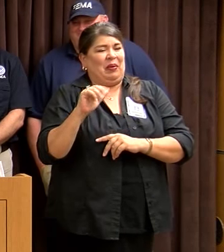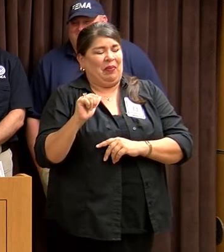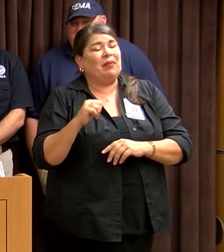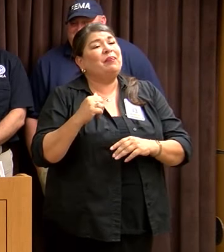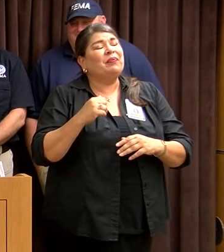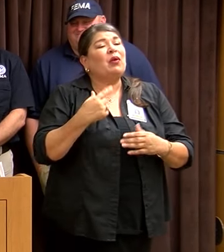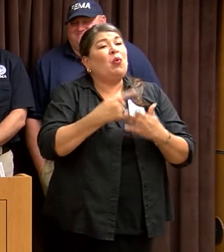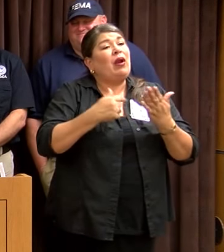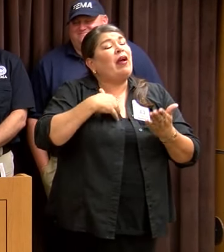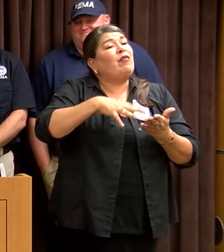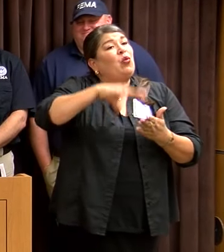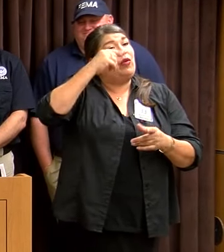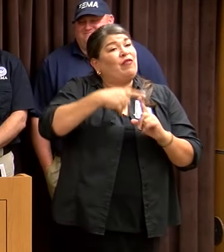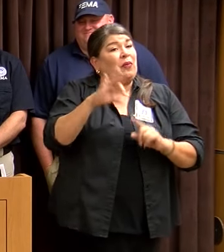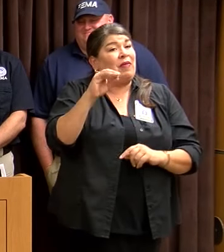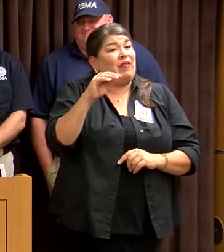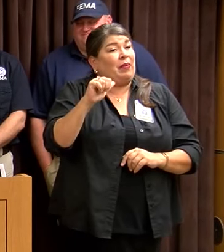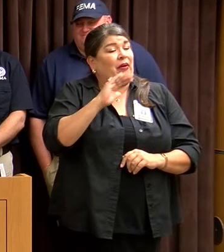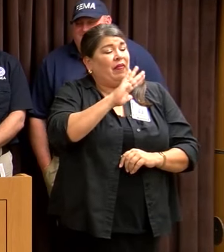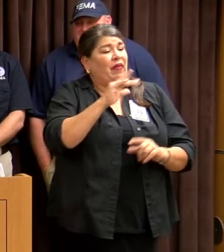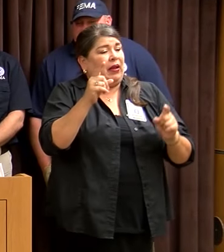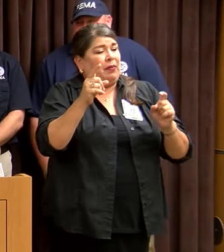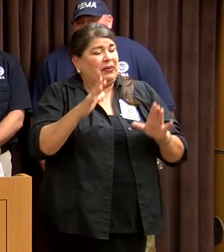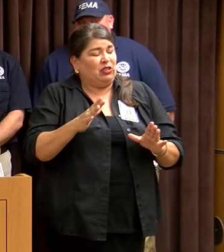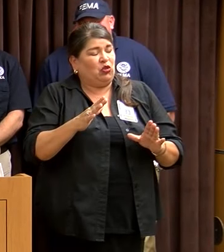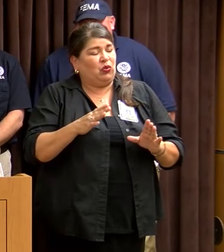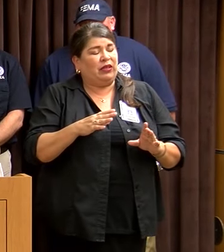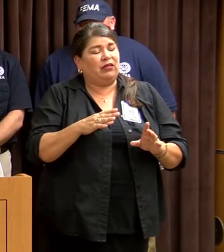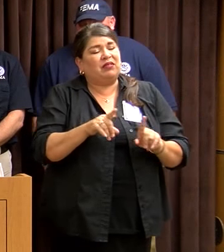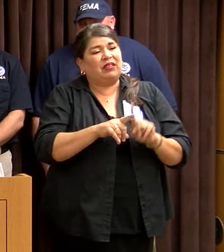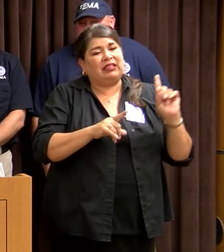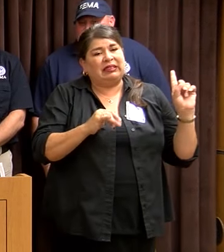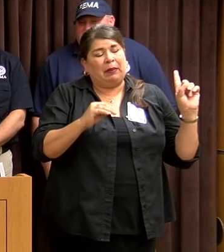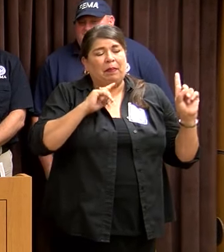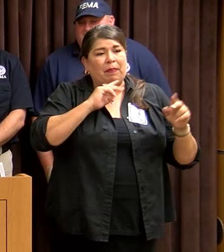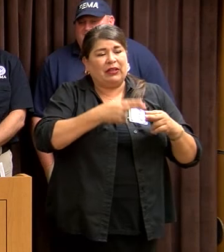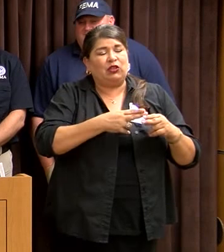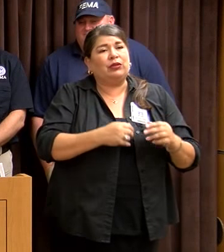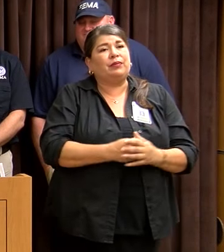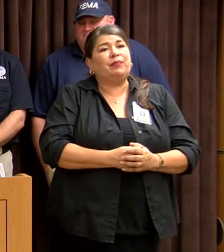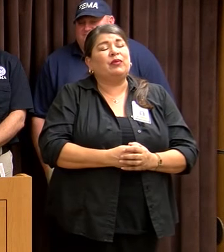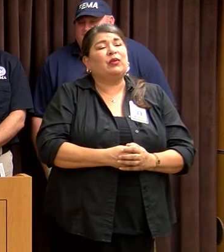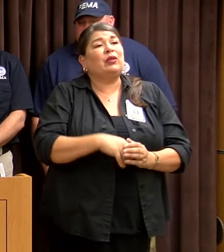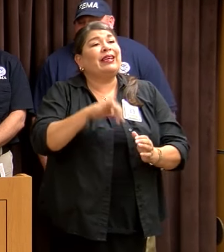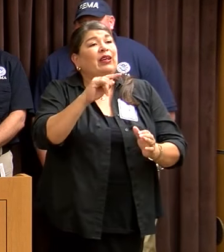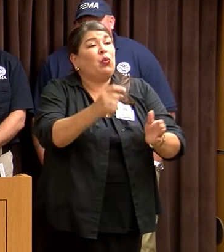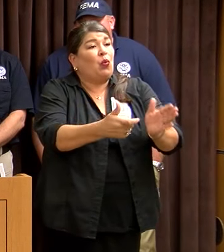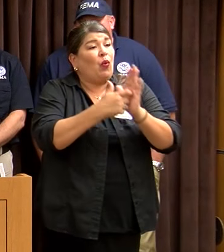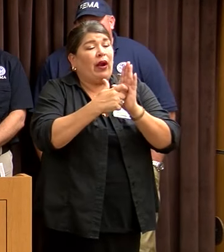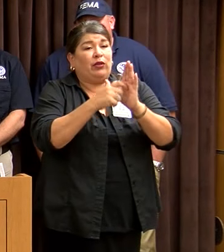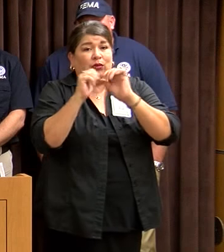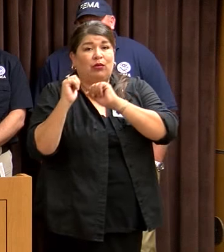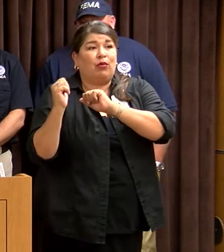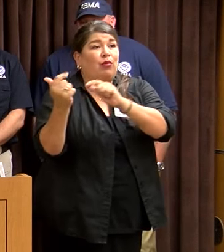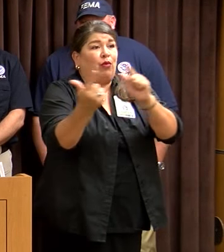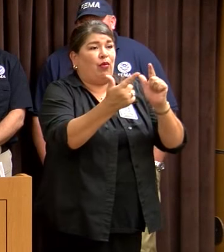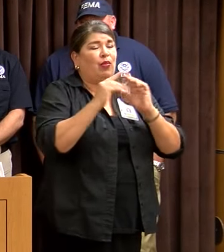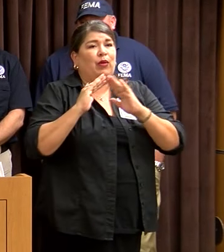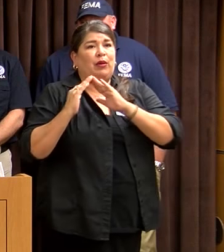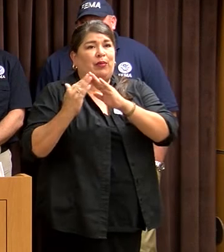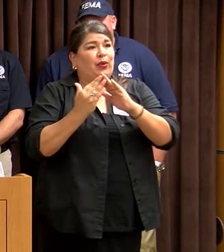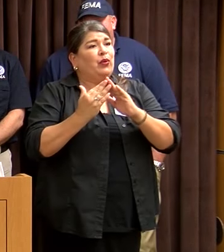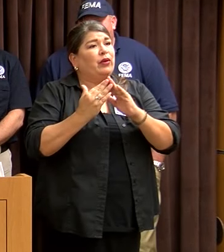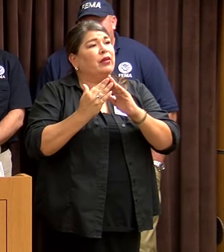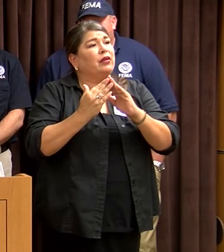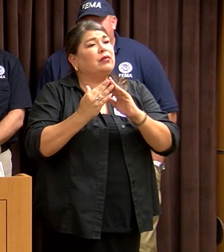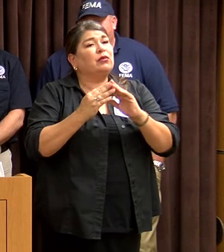FEMA administrator is this, and you heard Tim Scranton mention it earlier. It takes a whole community. It takes the whole community